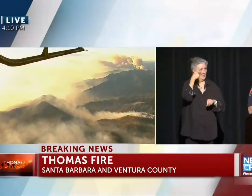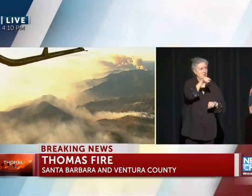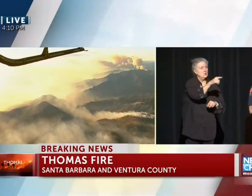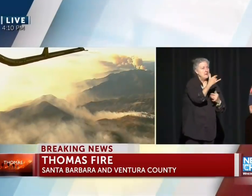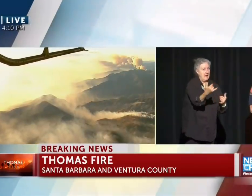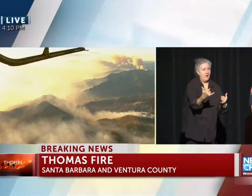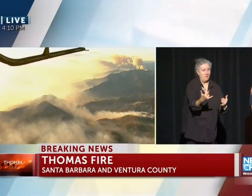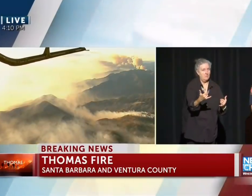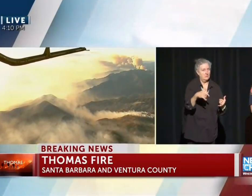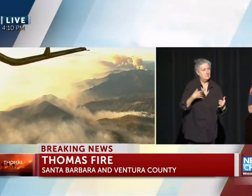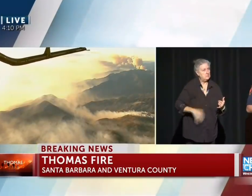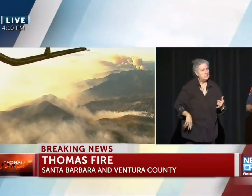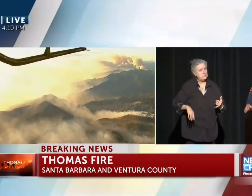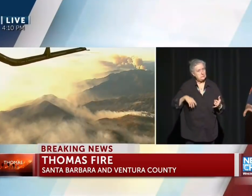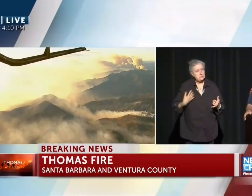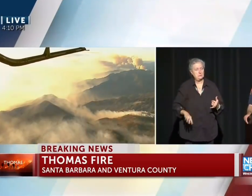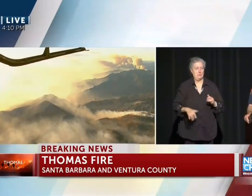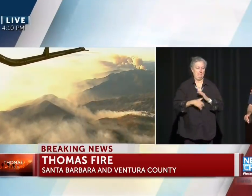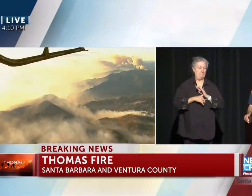impressive.